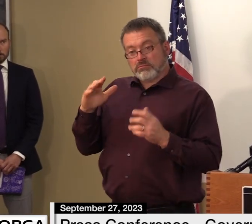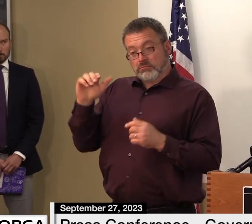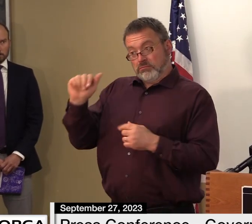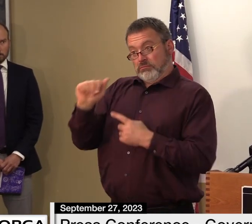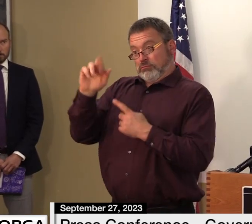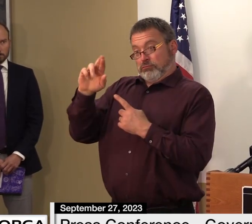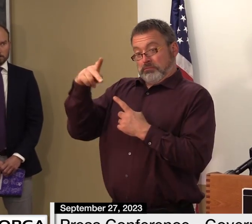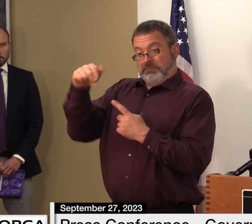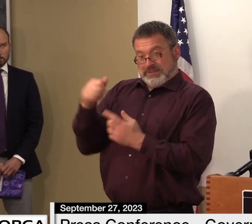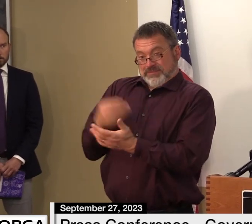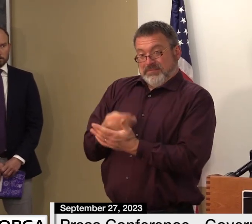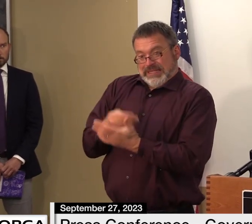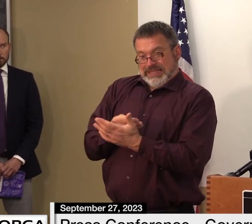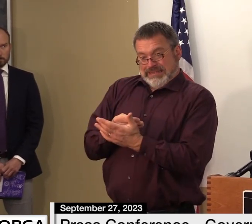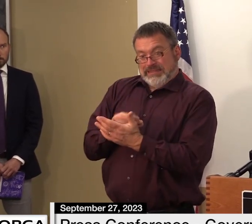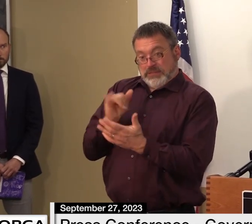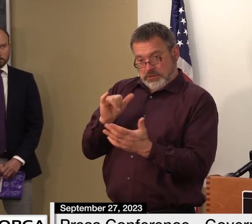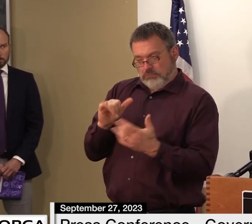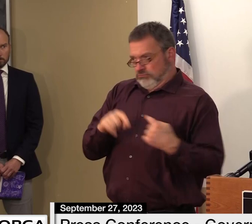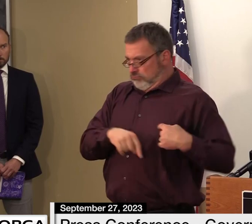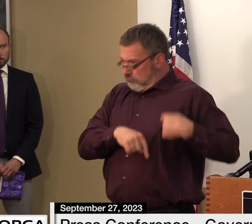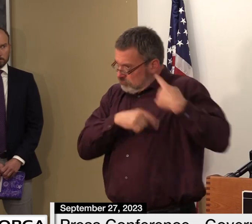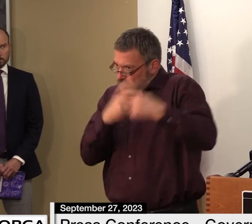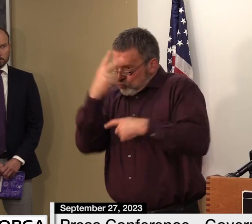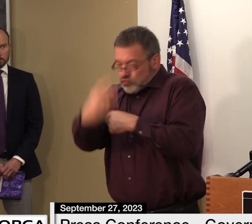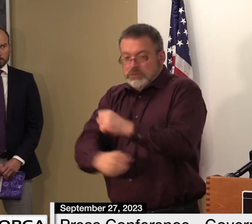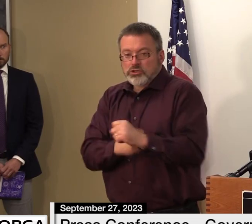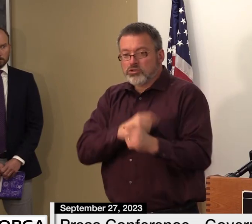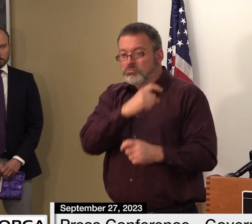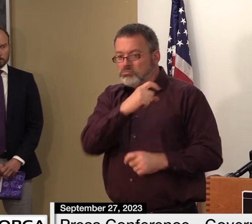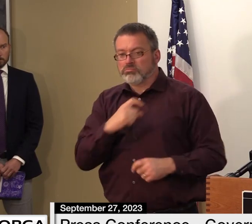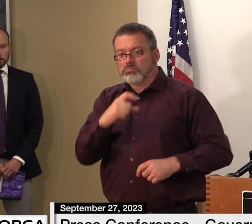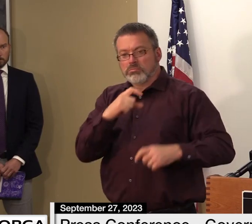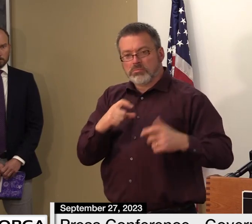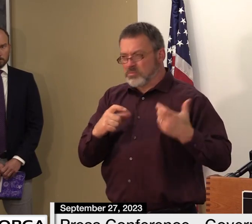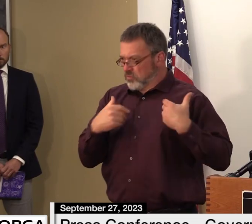received over the last couple of years, we have a lot of cash on